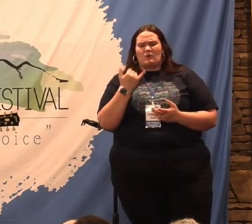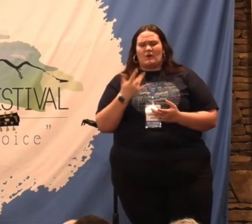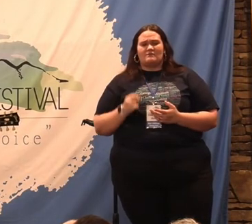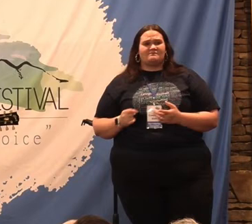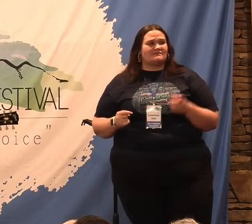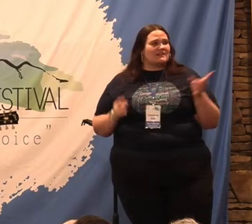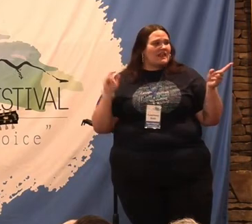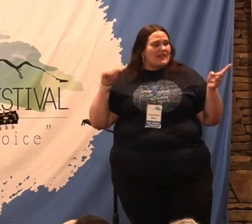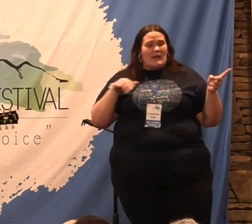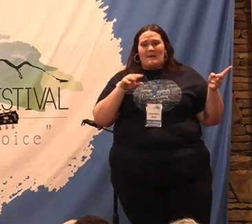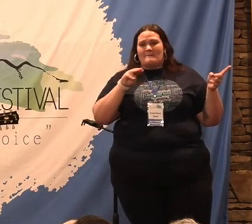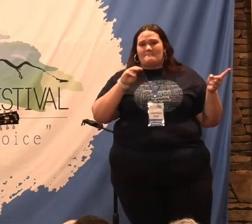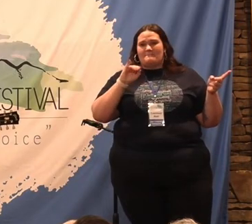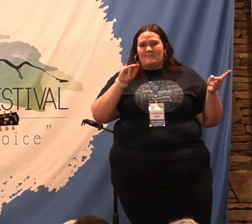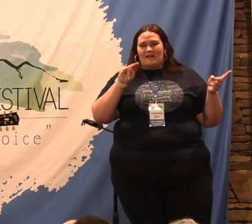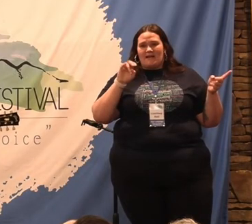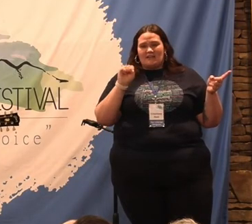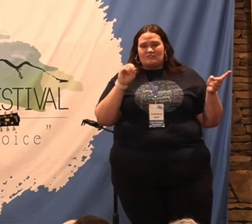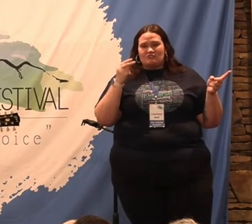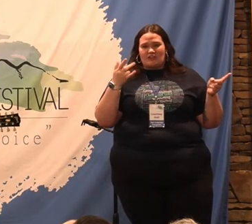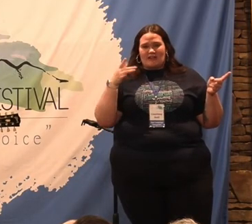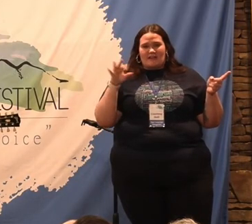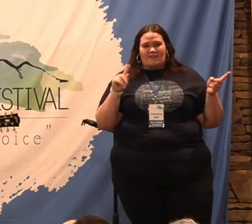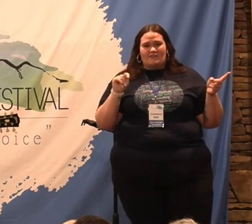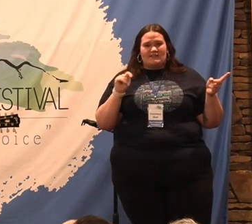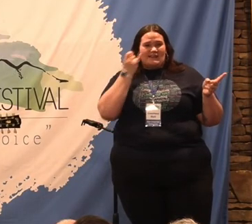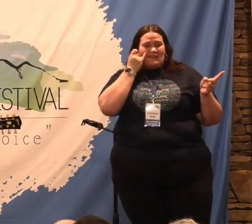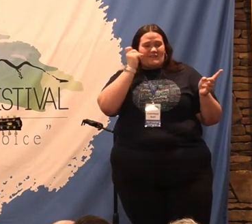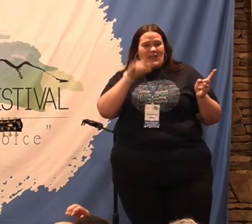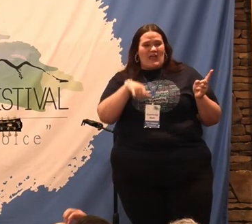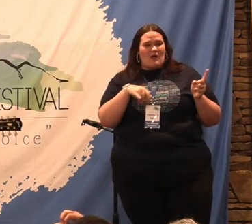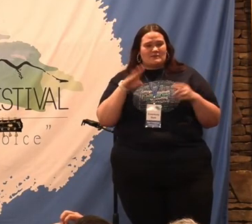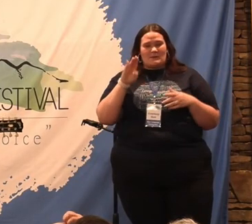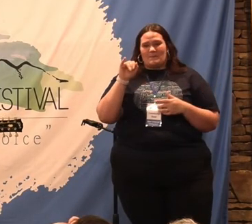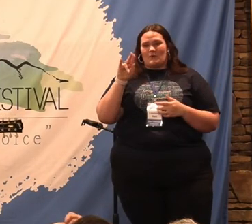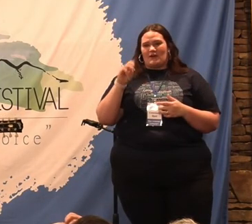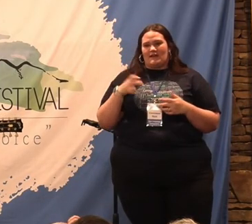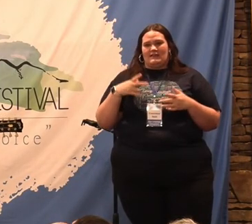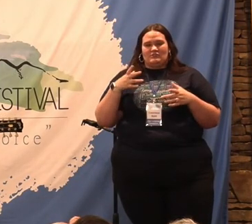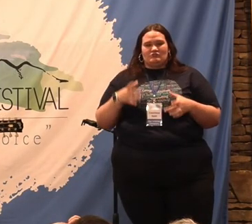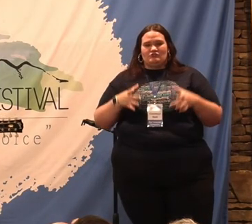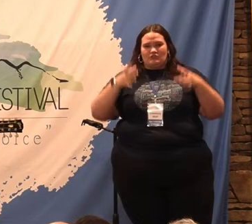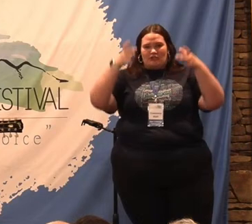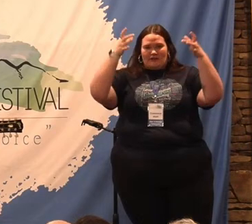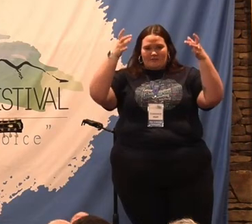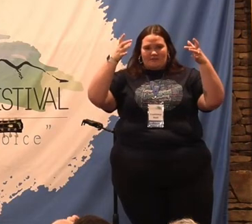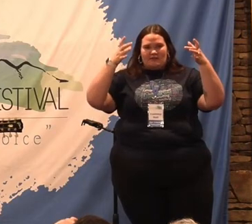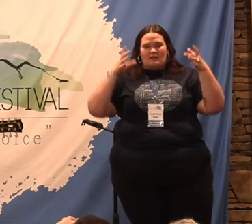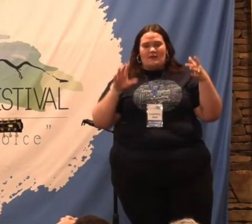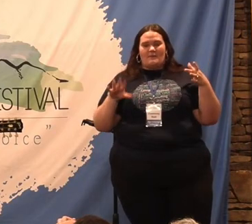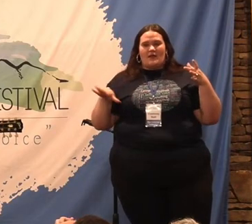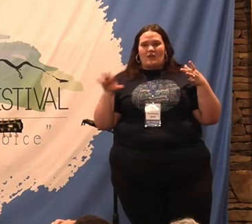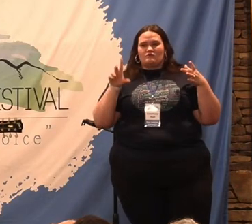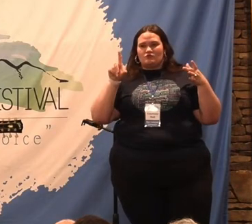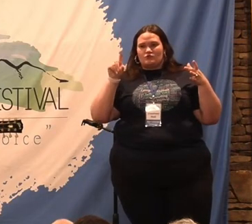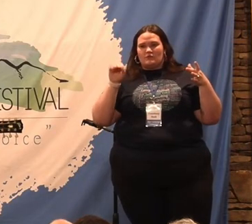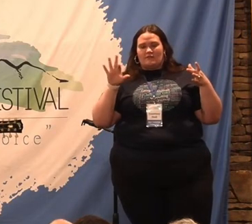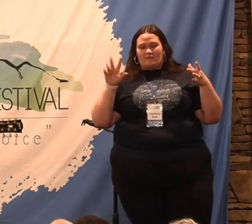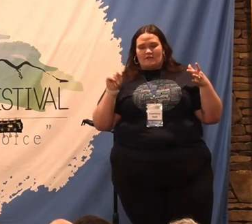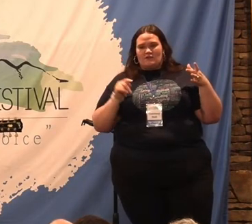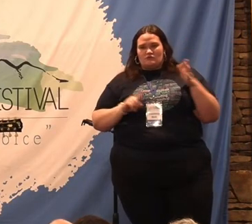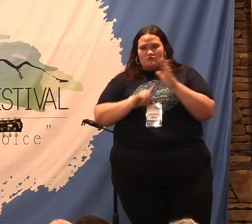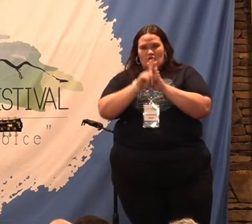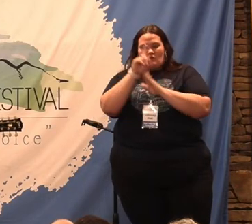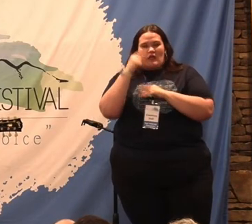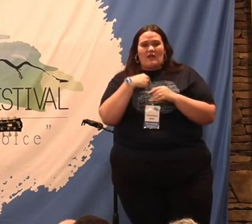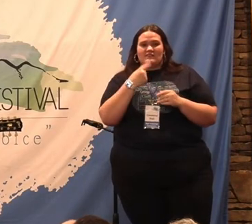that was a brick chimney about 120 feet tall, I'd say we were riding past the cotton mill village.